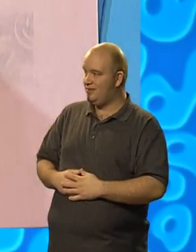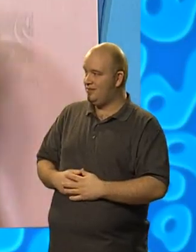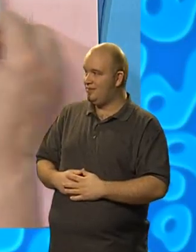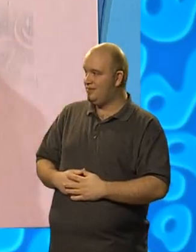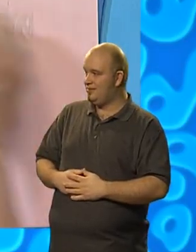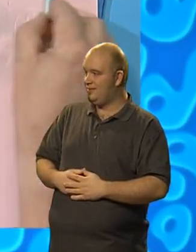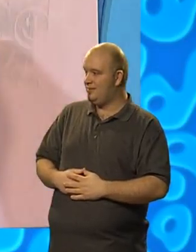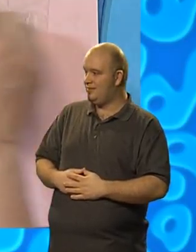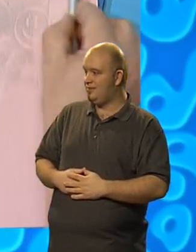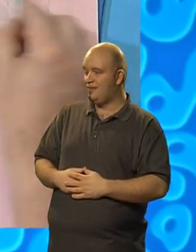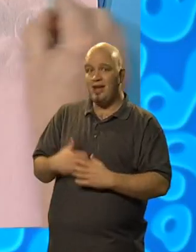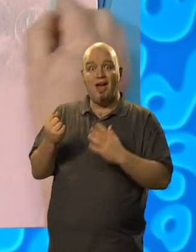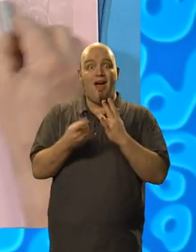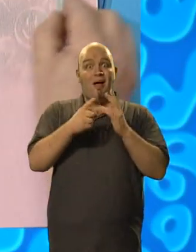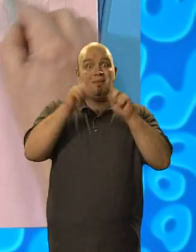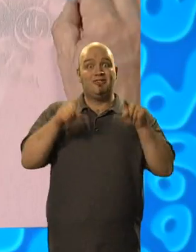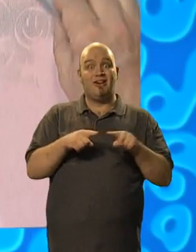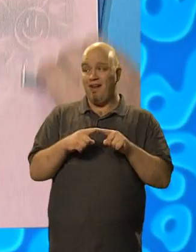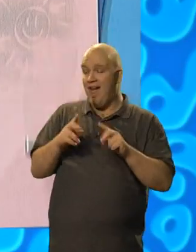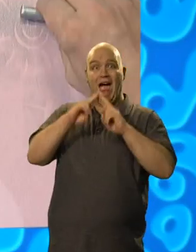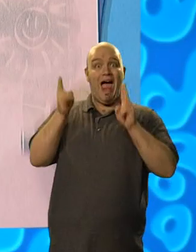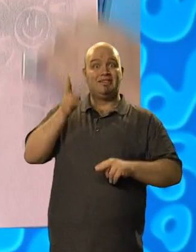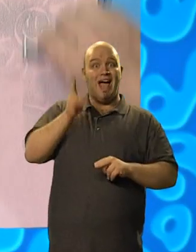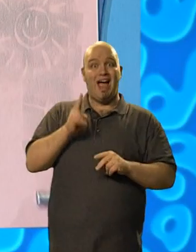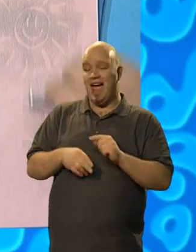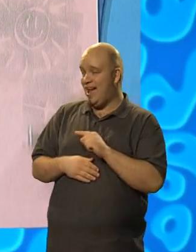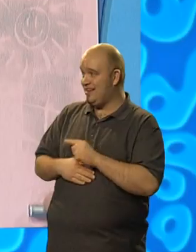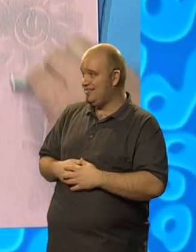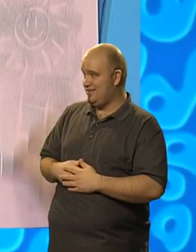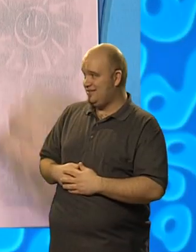and you can get another picture.